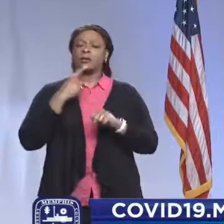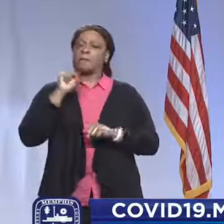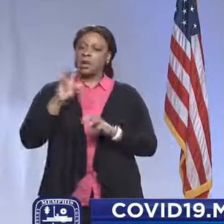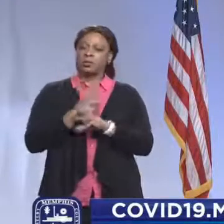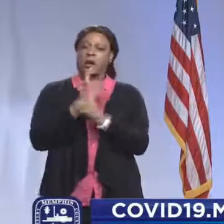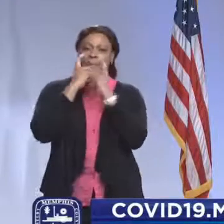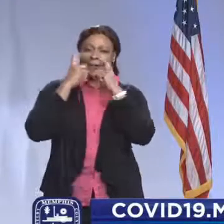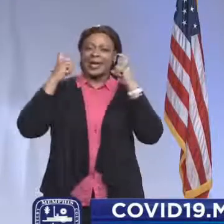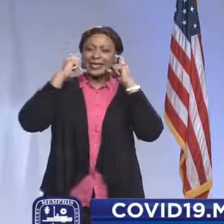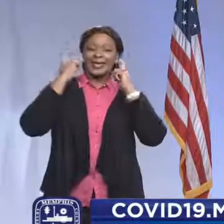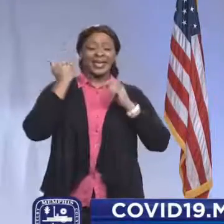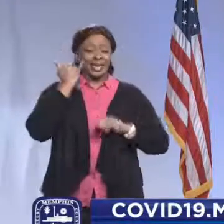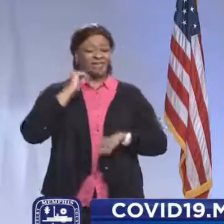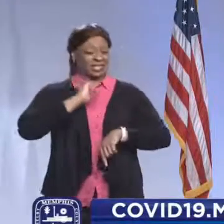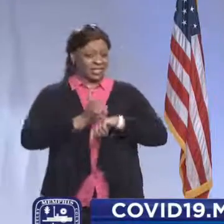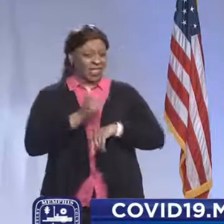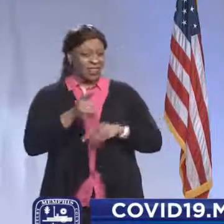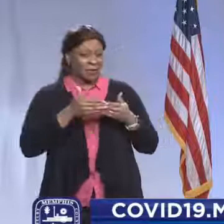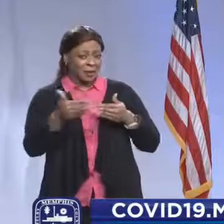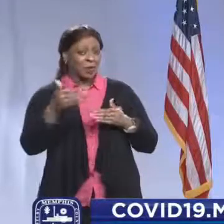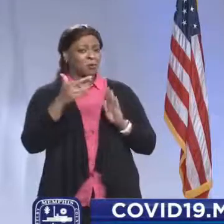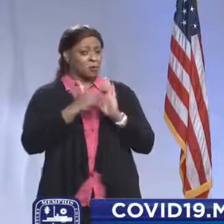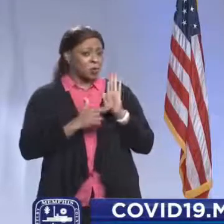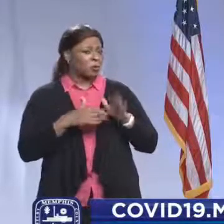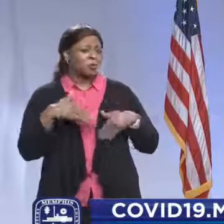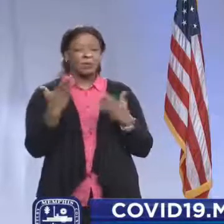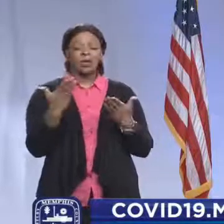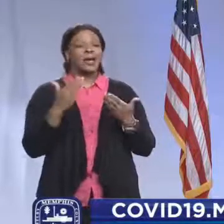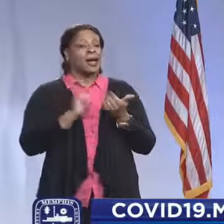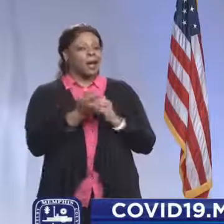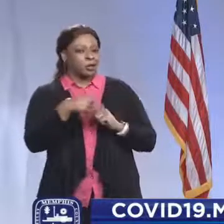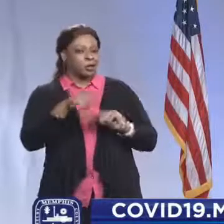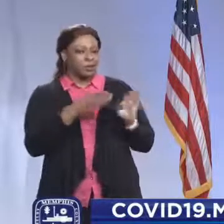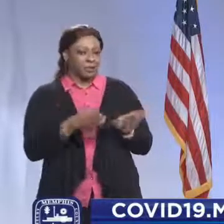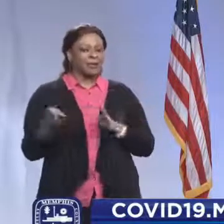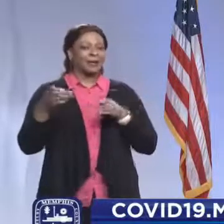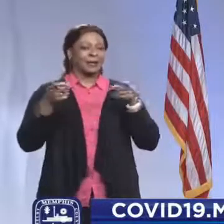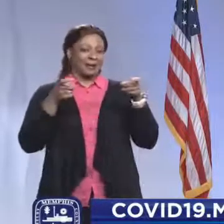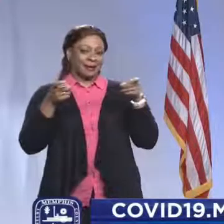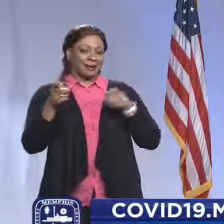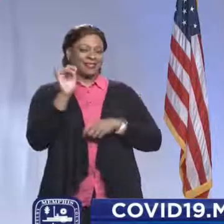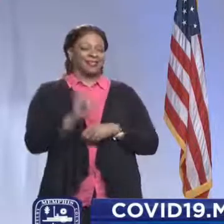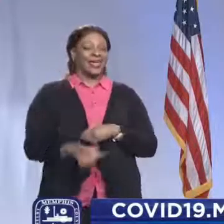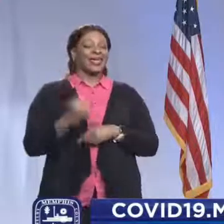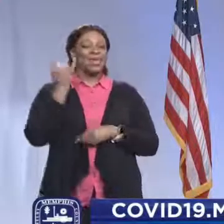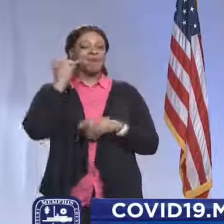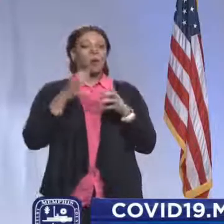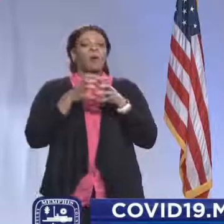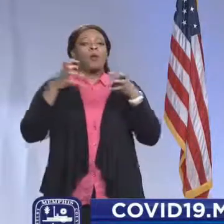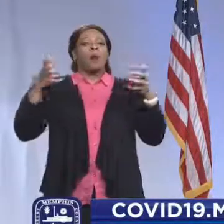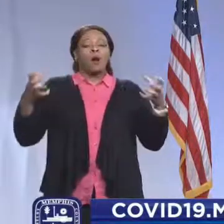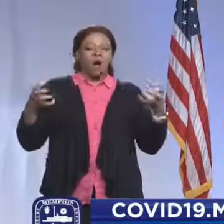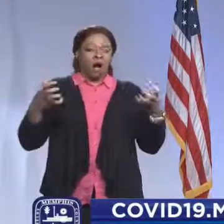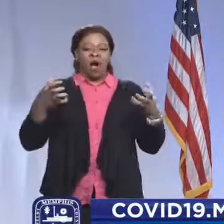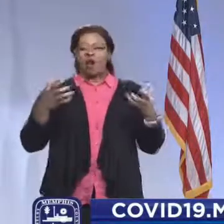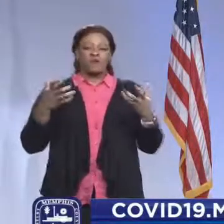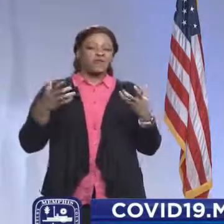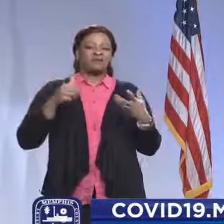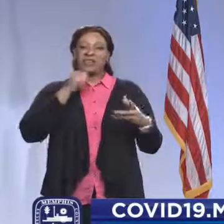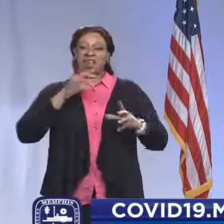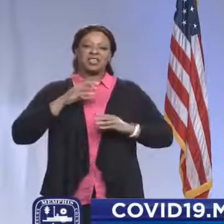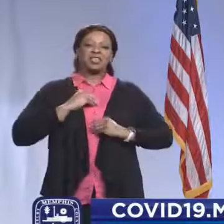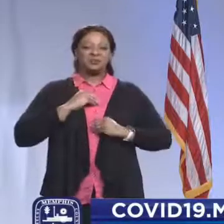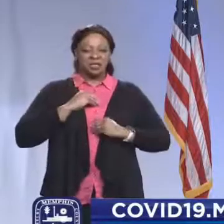wear a mask. If that is the case in Memphis, how do you plan on handling that if there's a bunch of backlash? And my